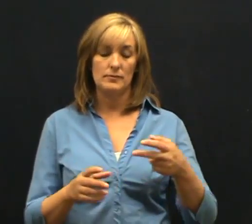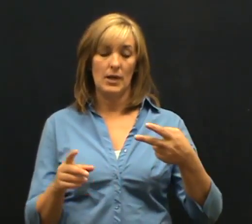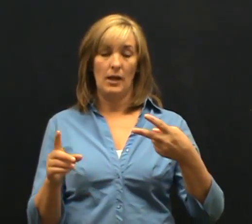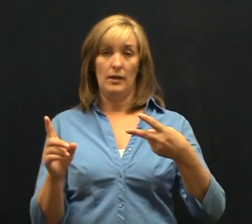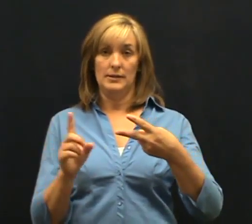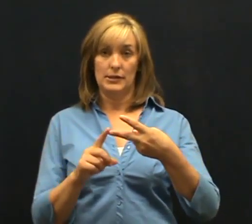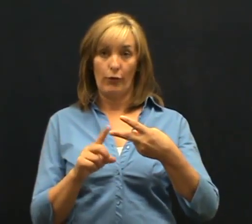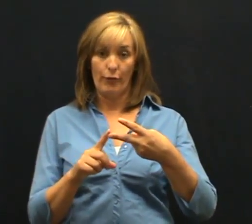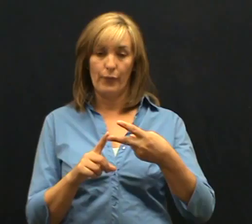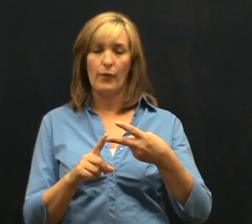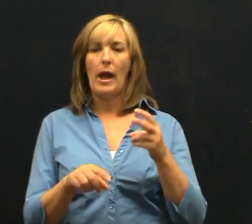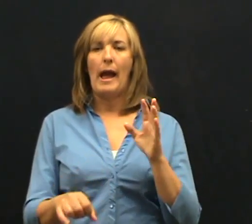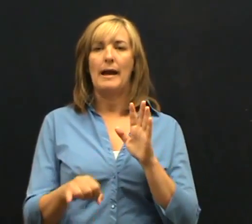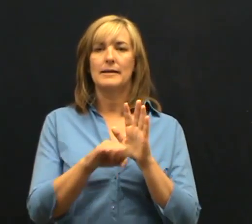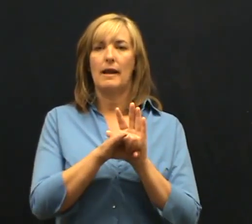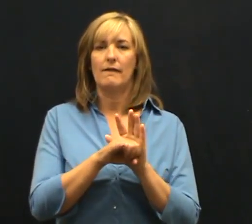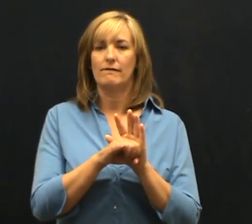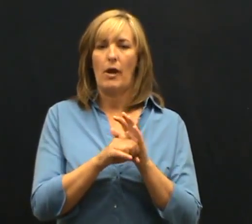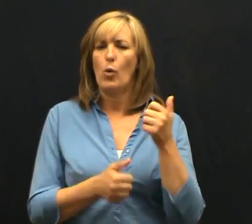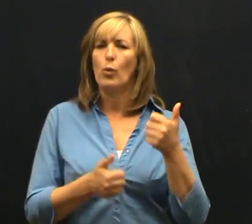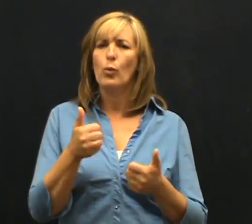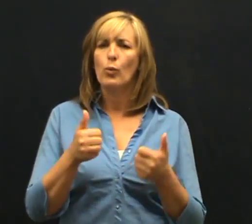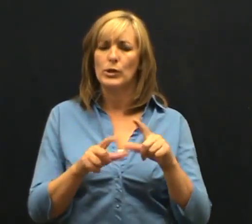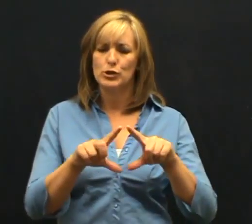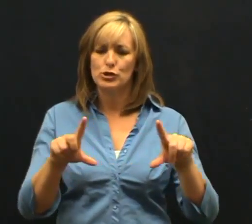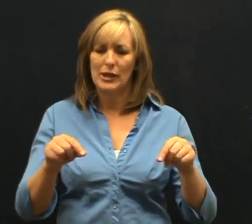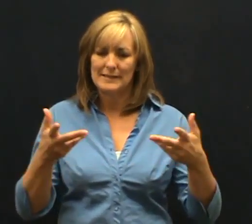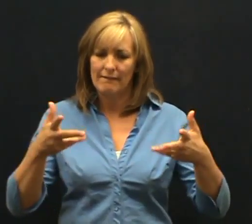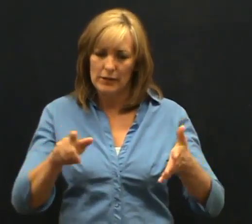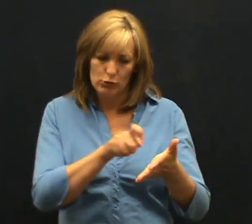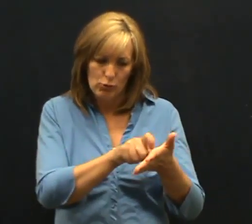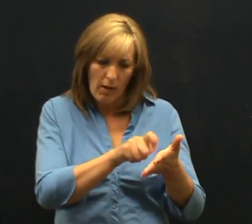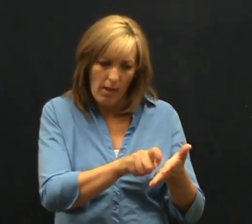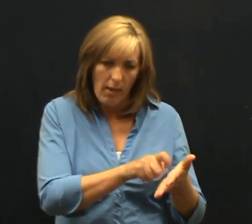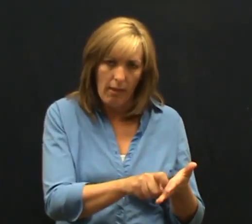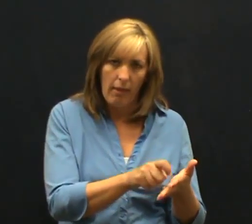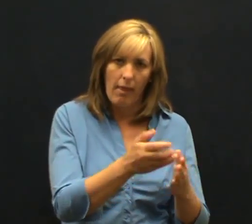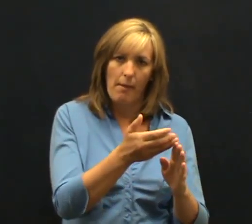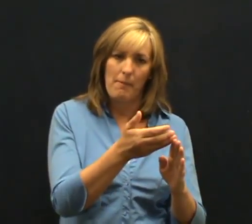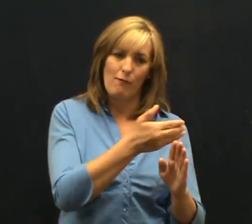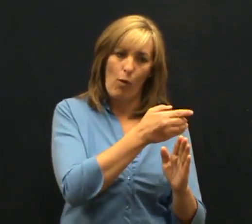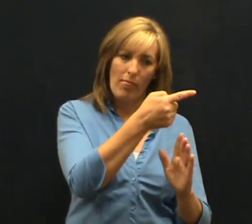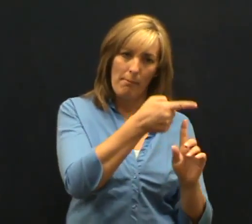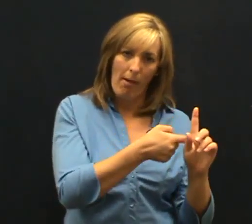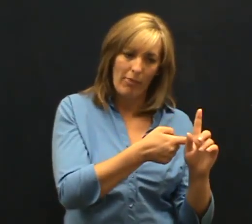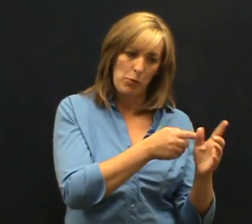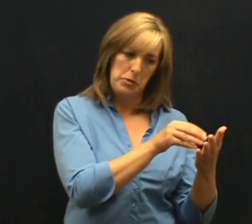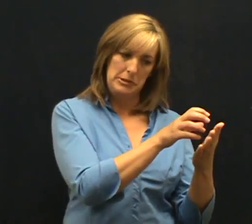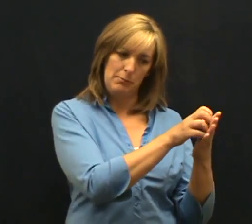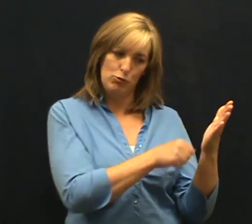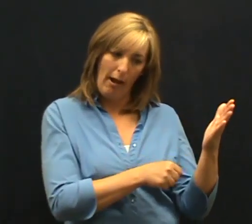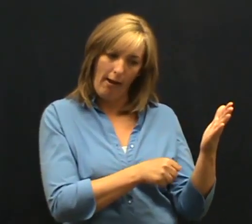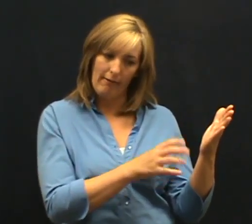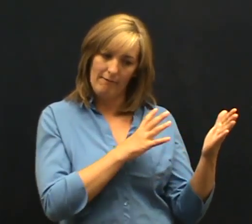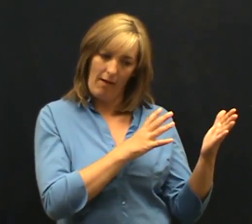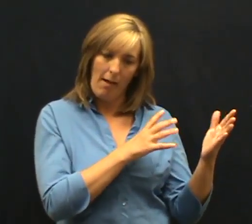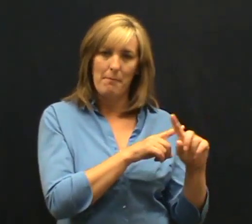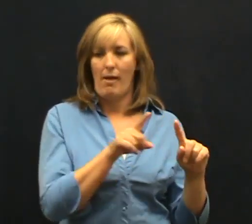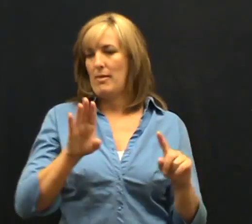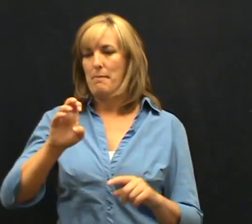outstanding checks. What checks have we written before the end of the month that haven't gotten to the bank and been subtracted by the bank by the end of